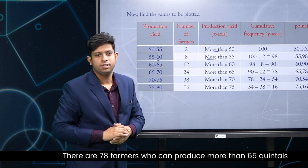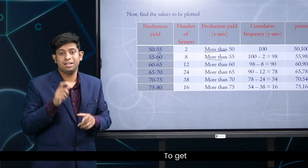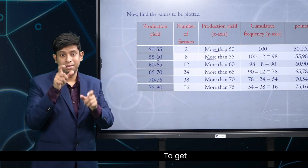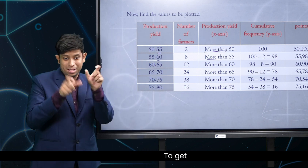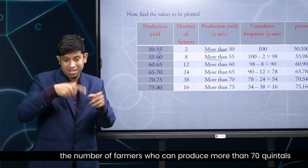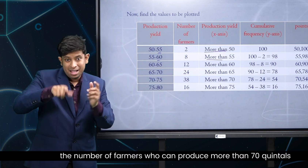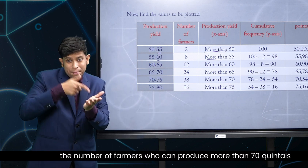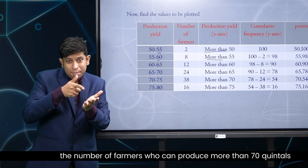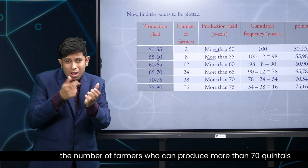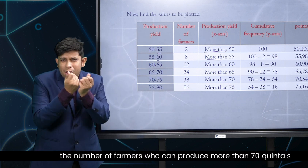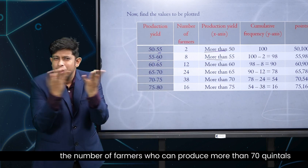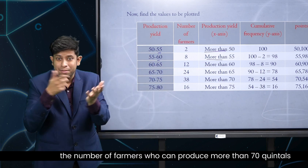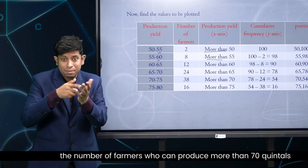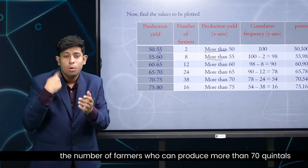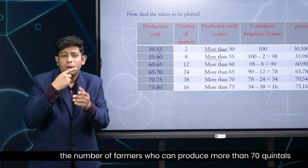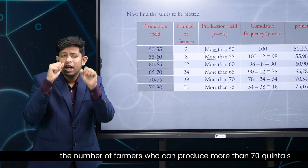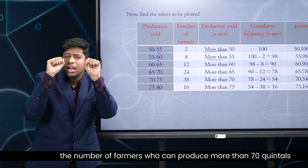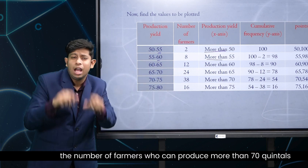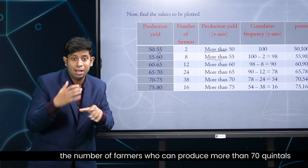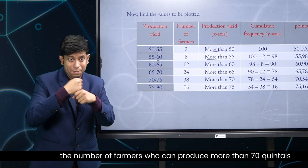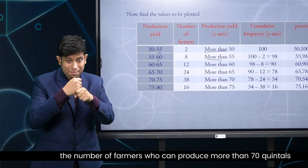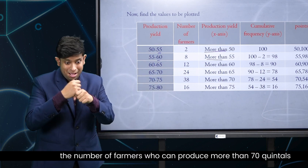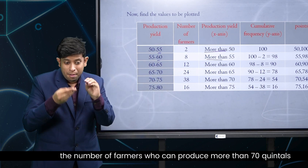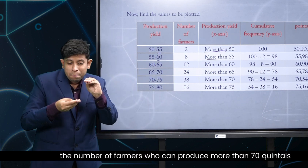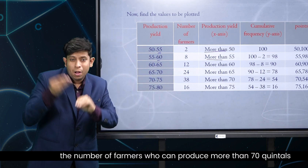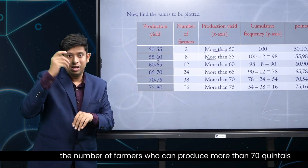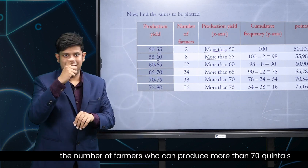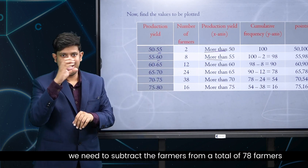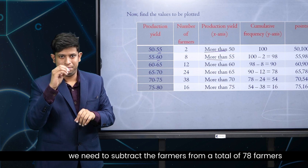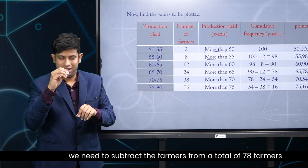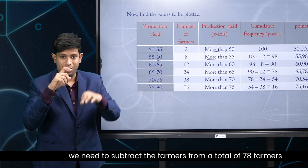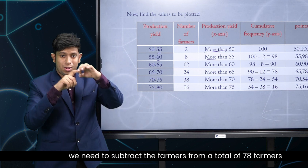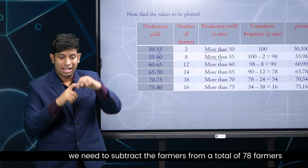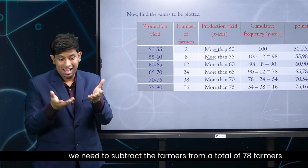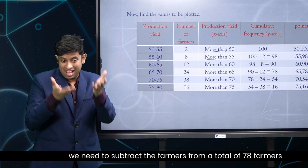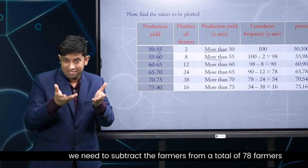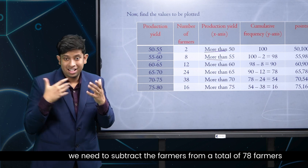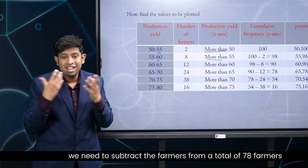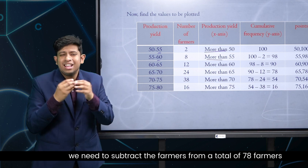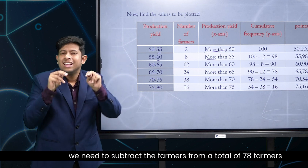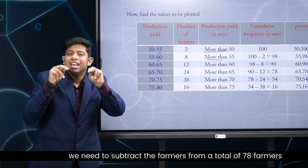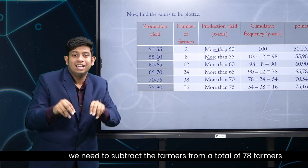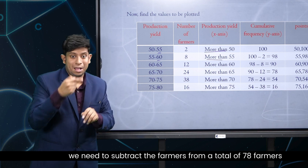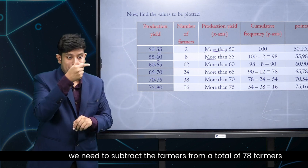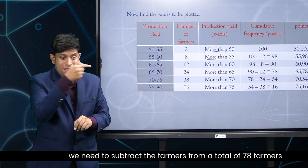To get the number of farmers who can produce more than 70 quintals, we need to subtract the farmers from a total of 78